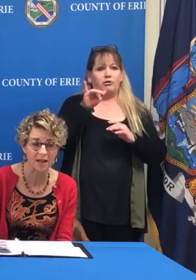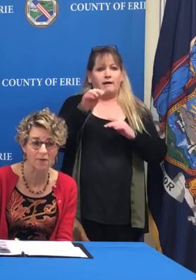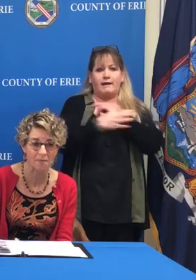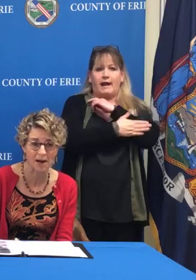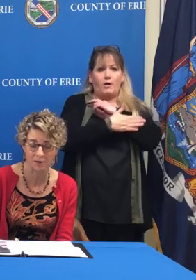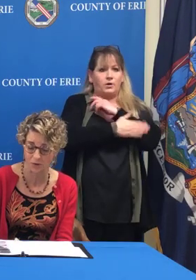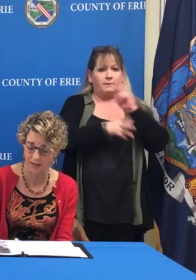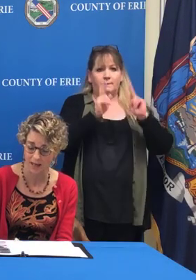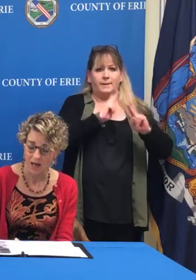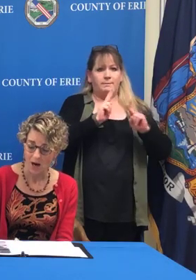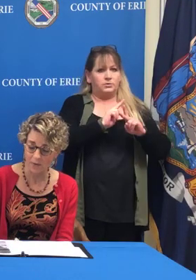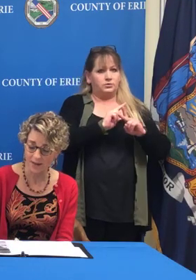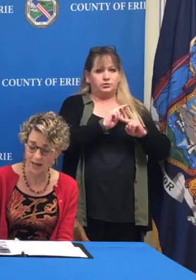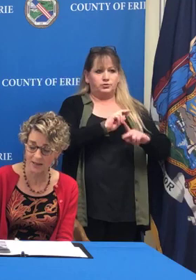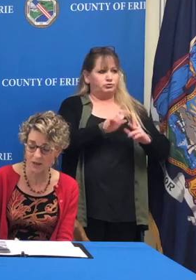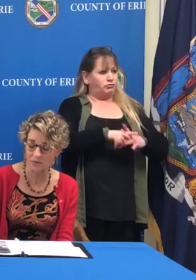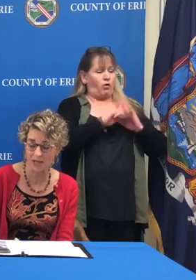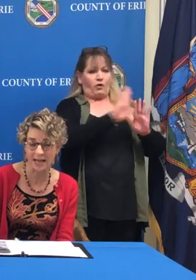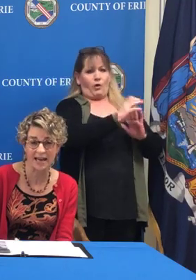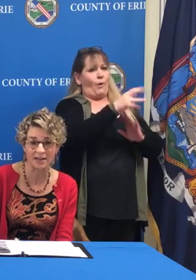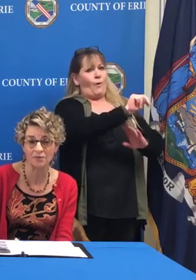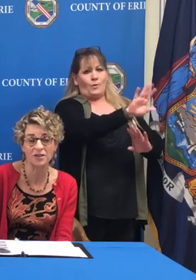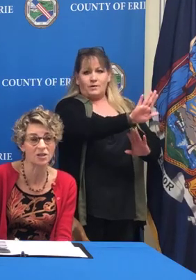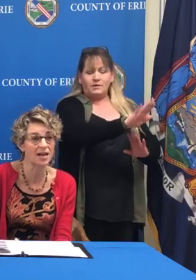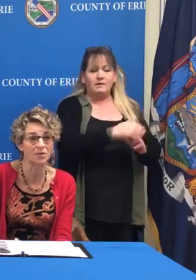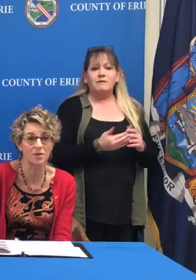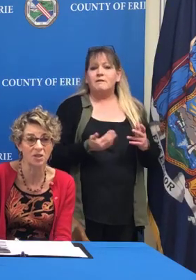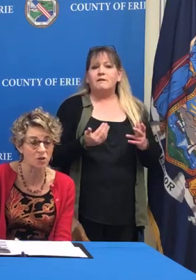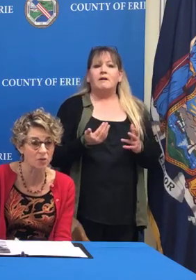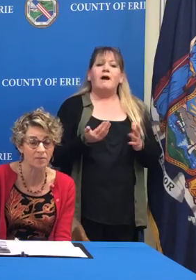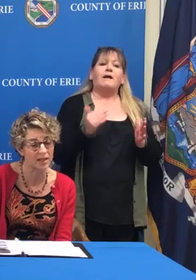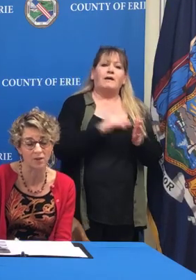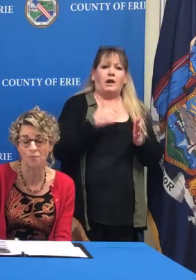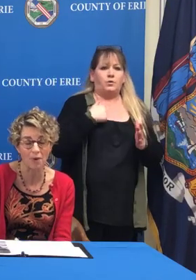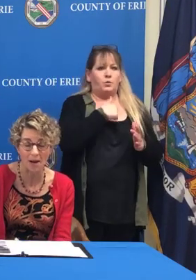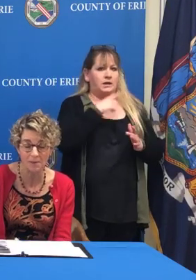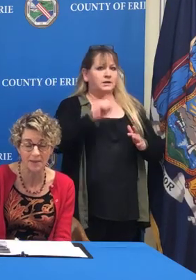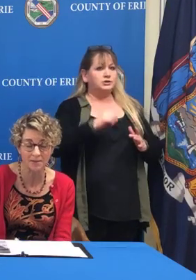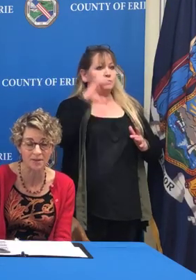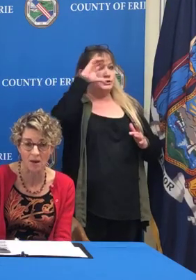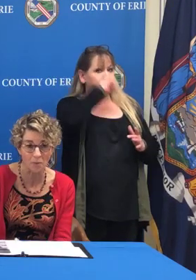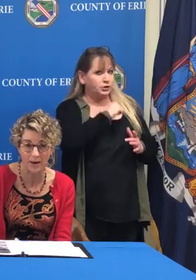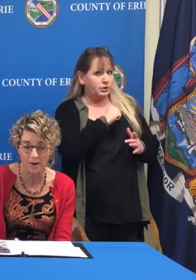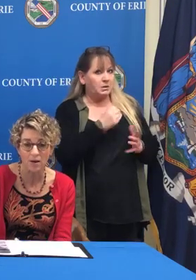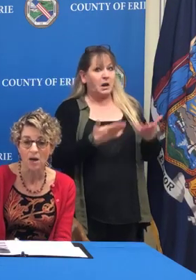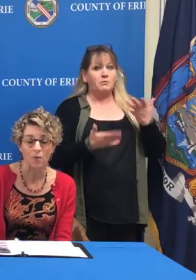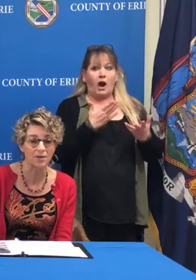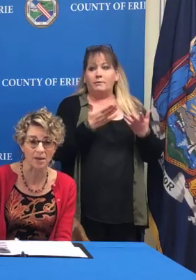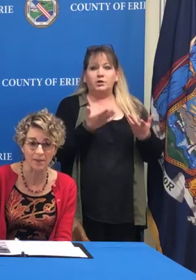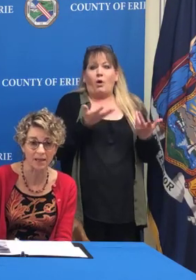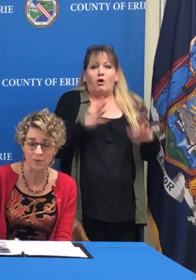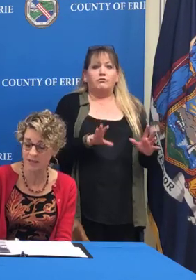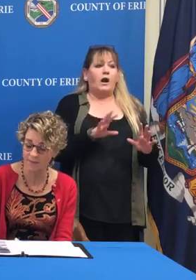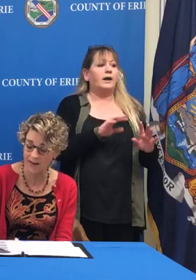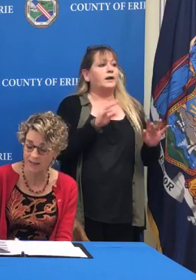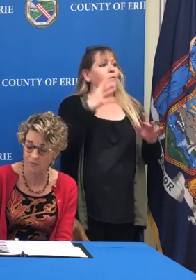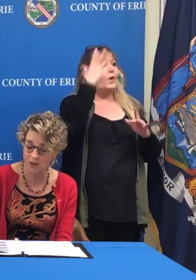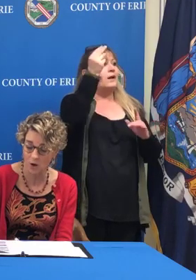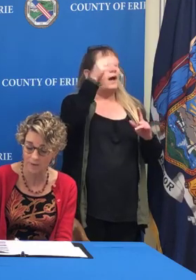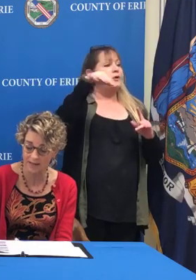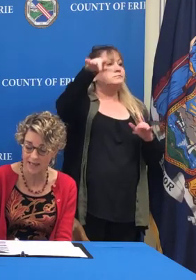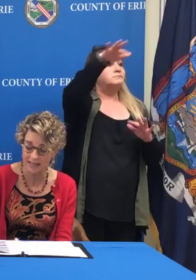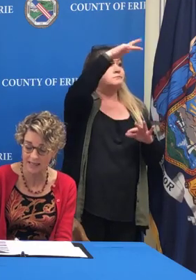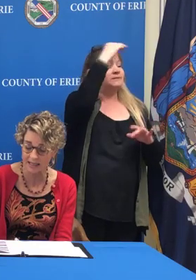own self-monitoring. With, again, we just have to assume that you've probably been somewhere where somebody was infected